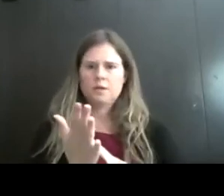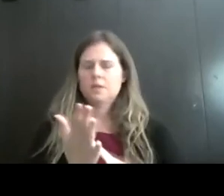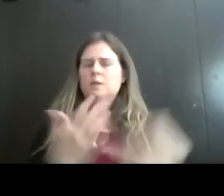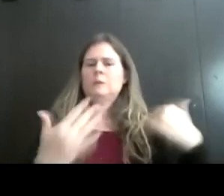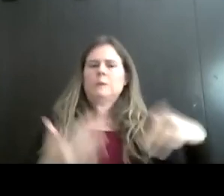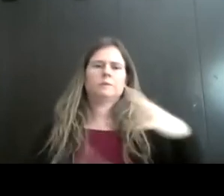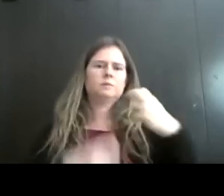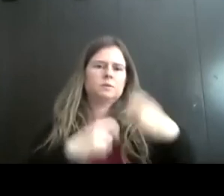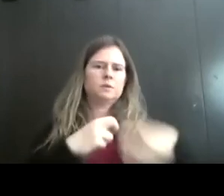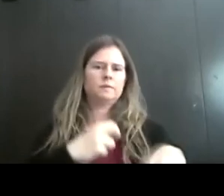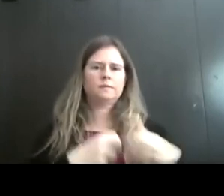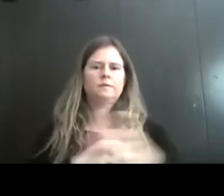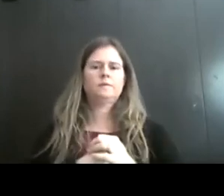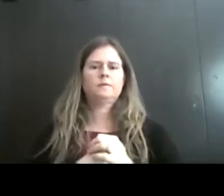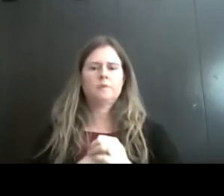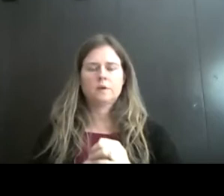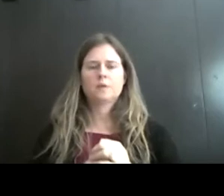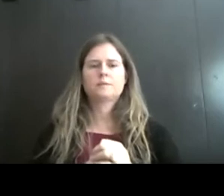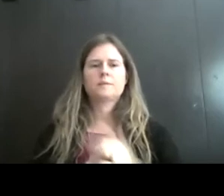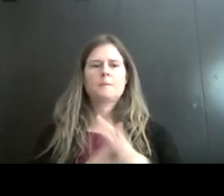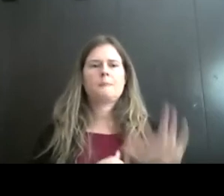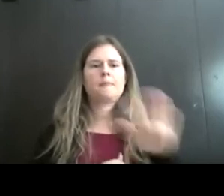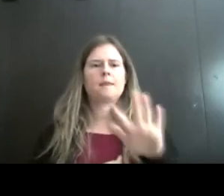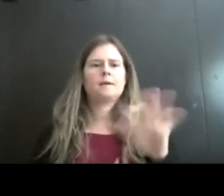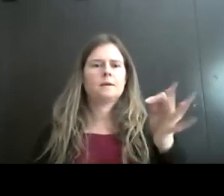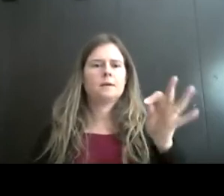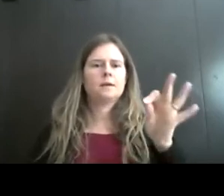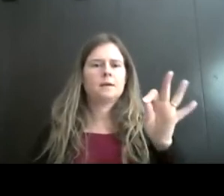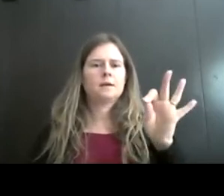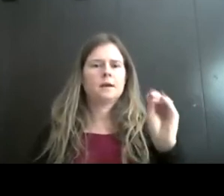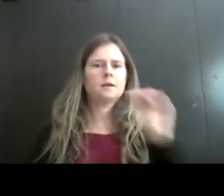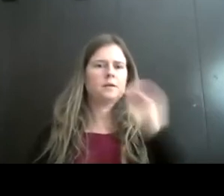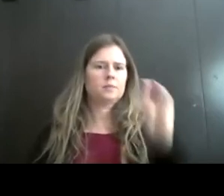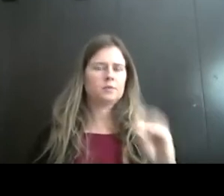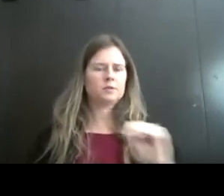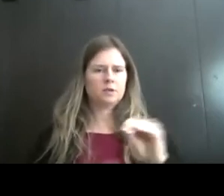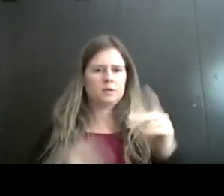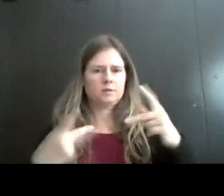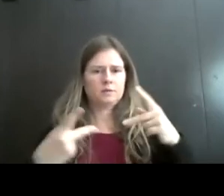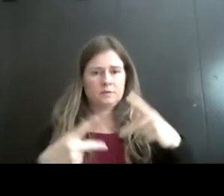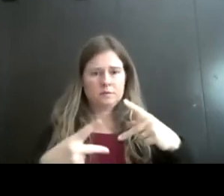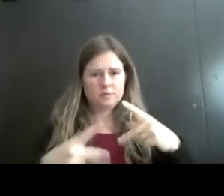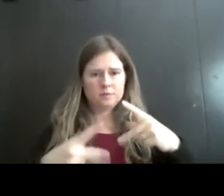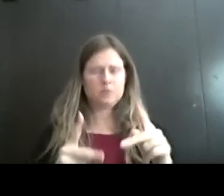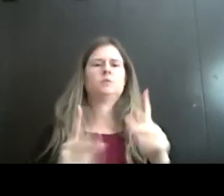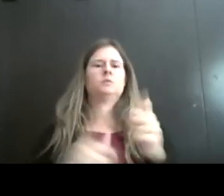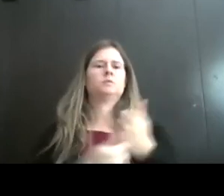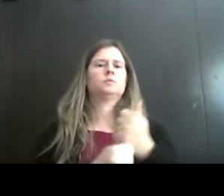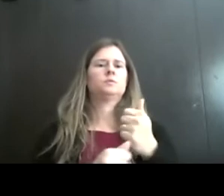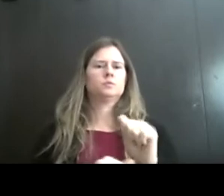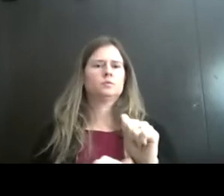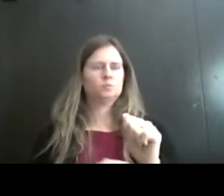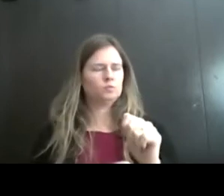It's probably about 90% of the petitions from tribes that are trying to get federally recognized are